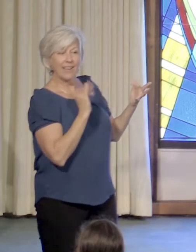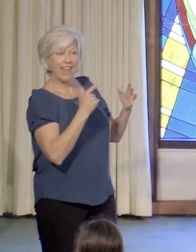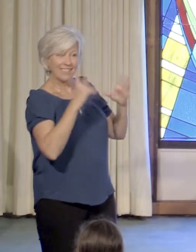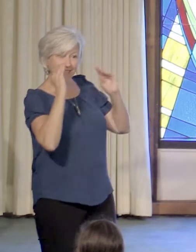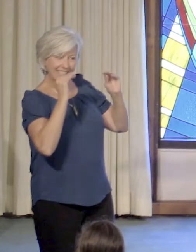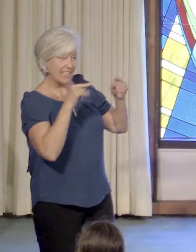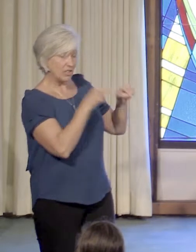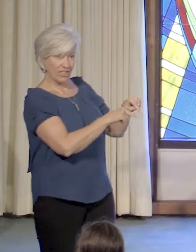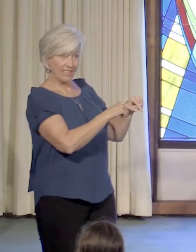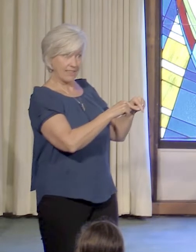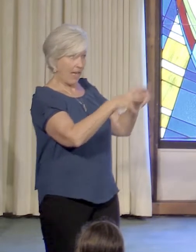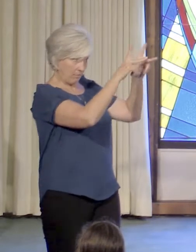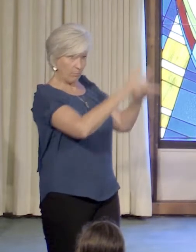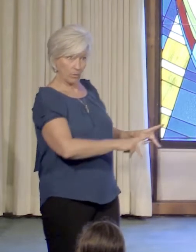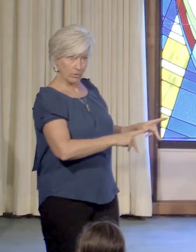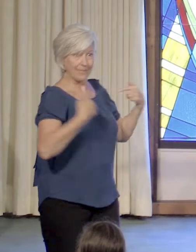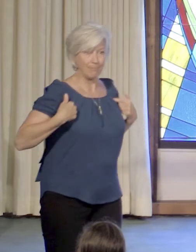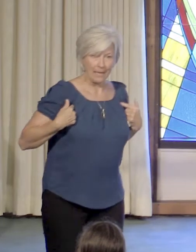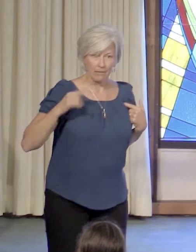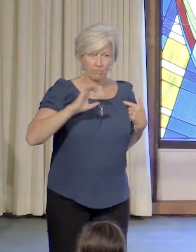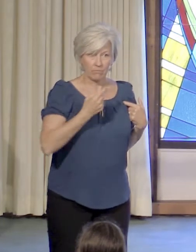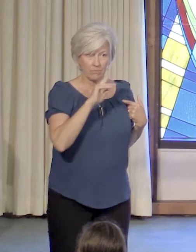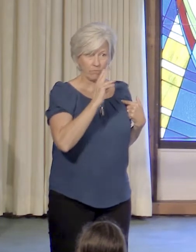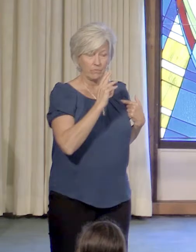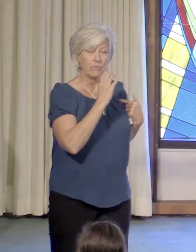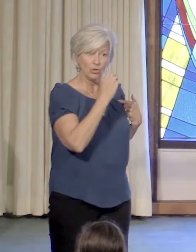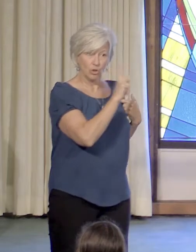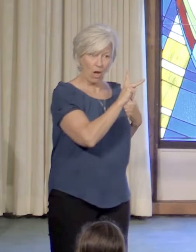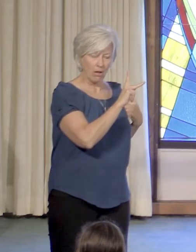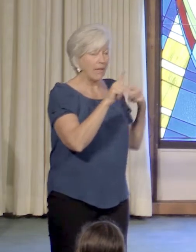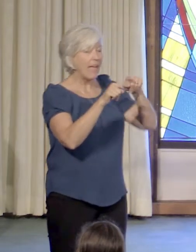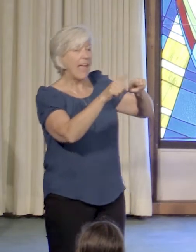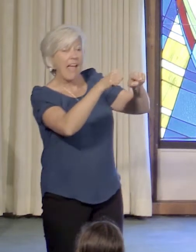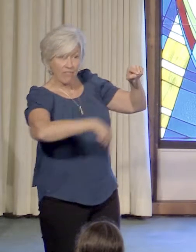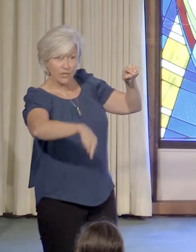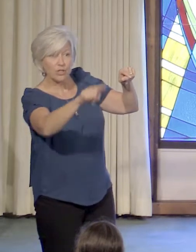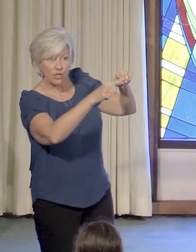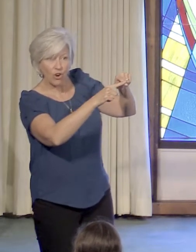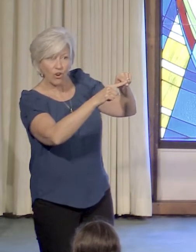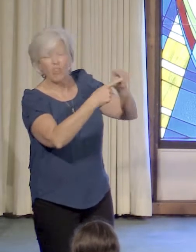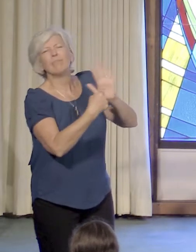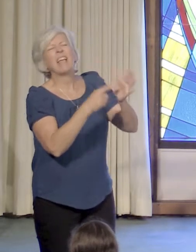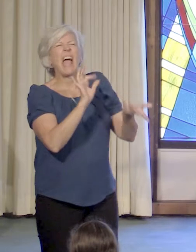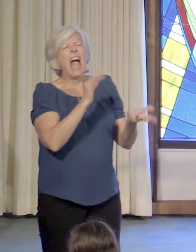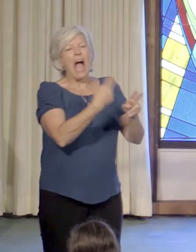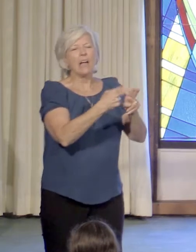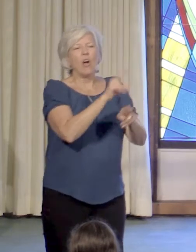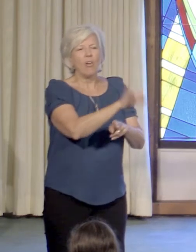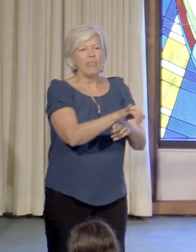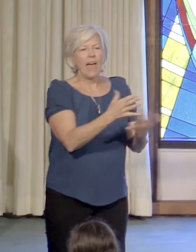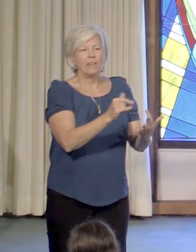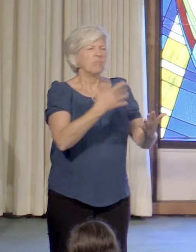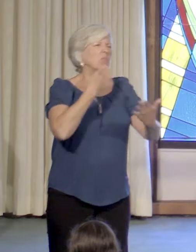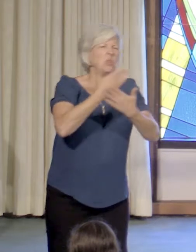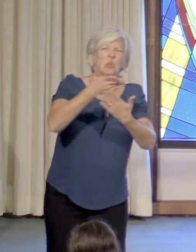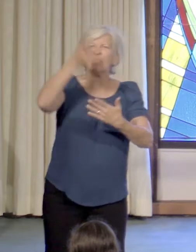of the guy is me, Chuck. And the circle, he says, I call that good God